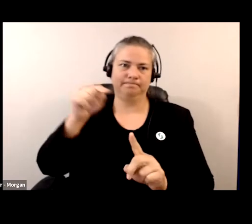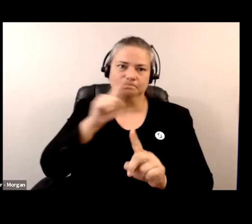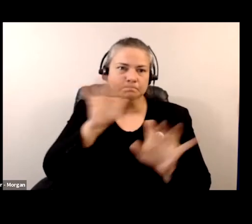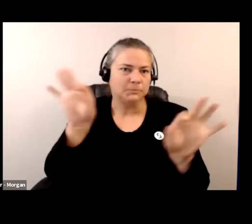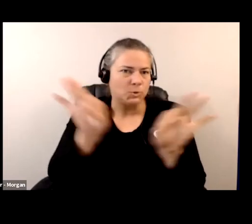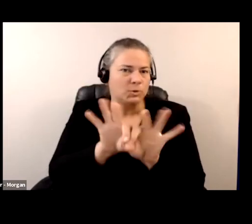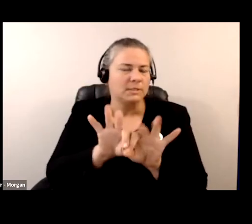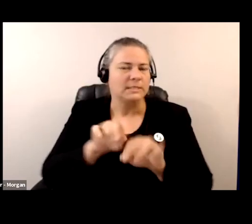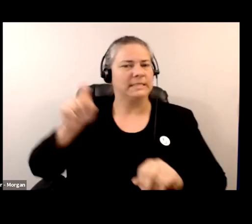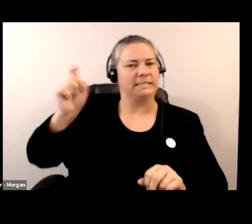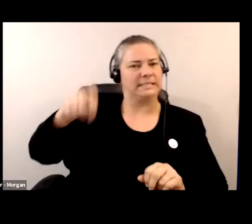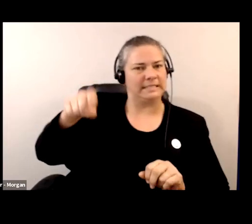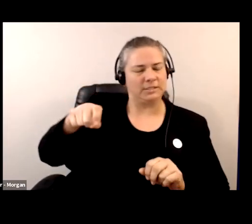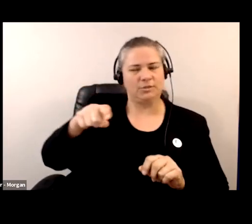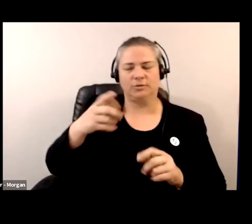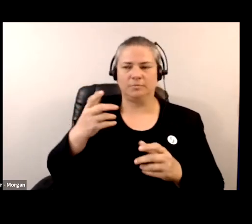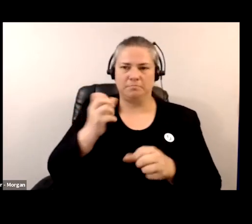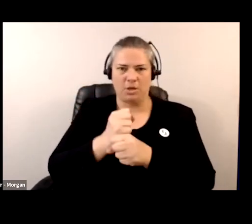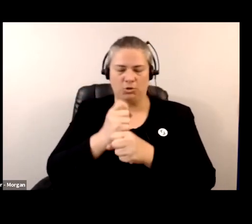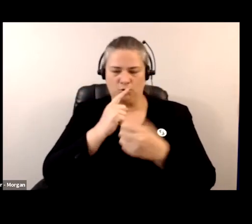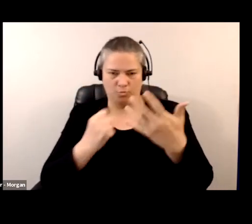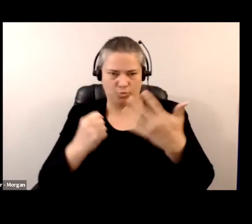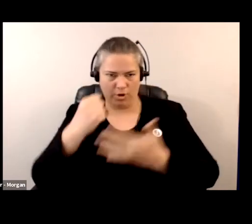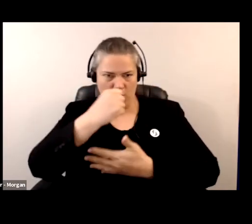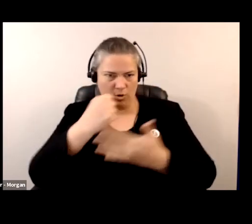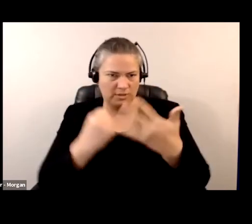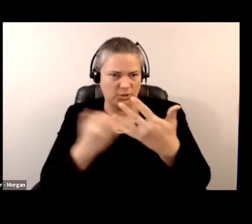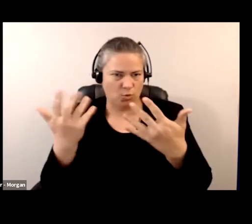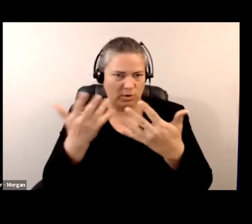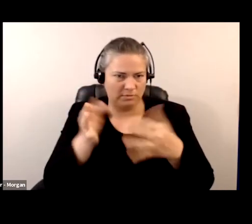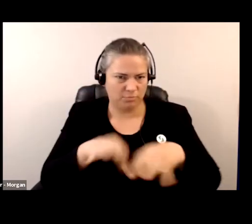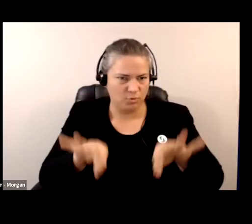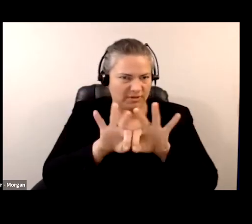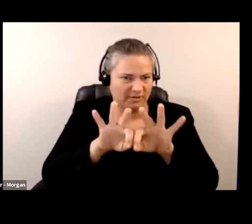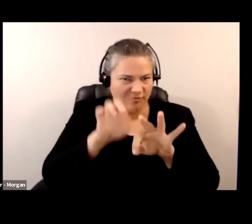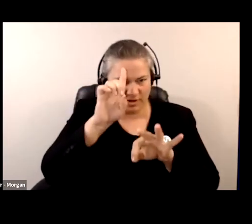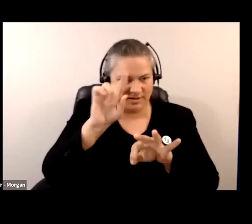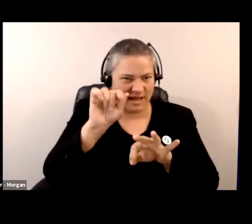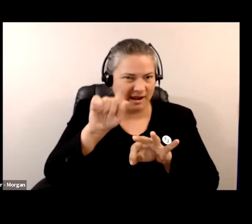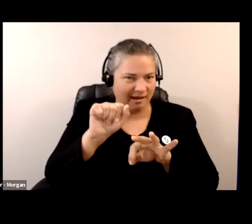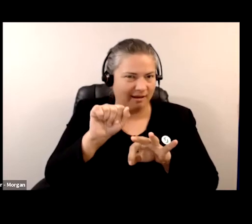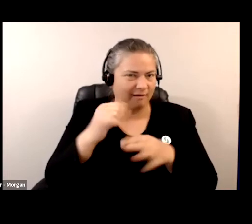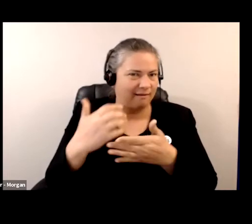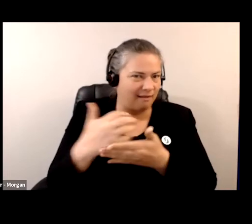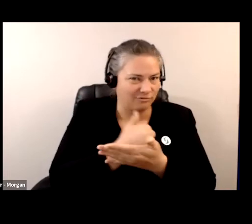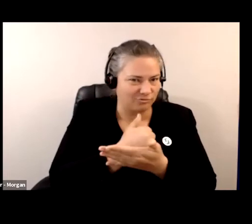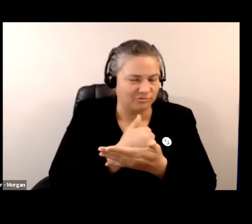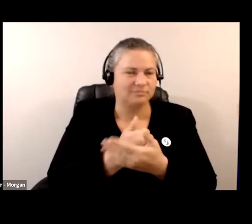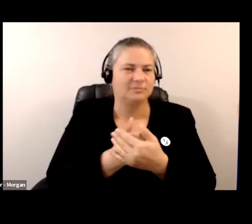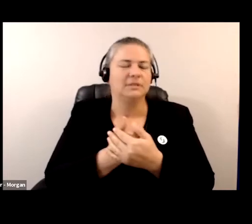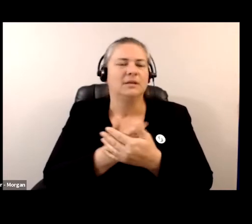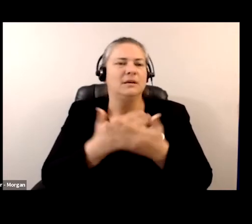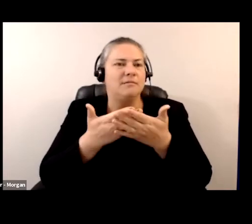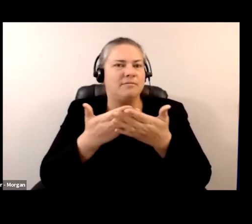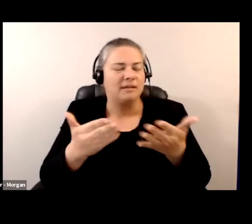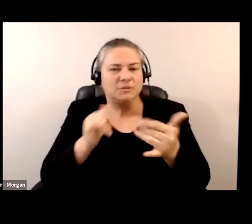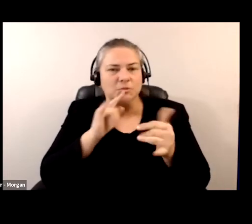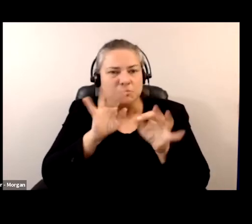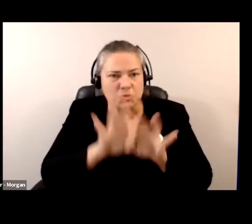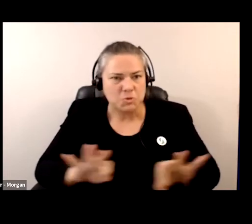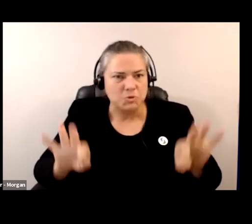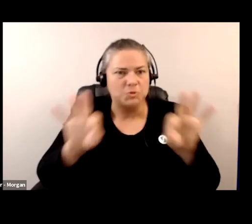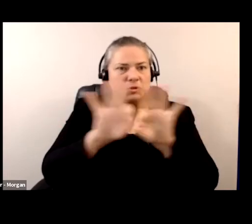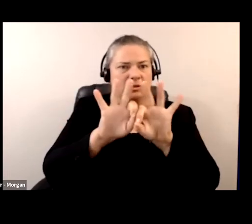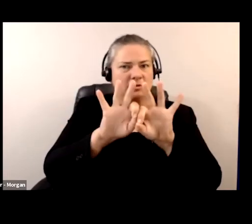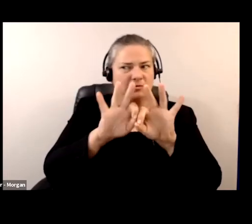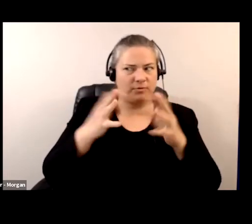to be necessary to prioritize data collection and products. And this will going to be particularly important with respect to